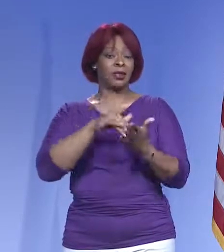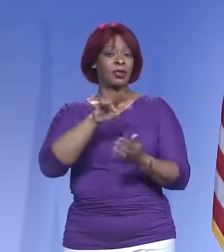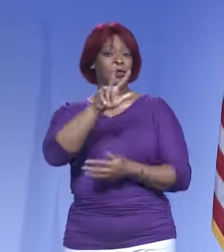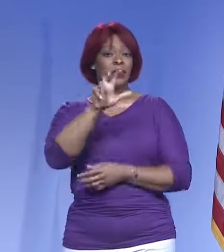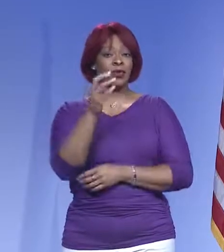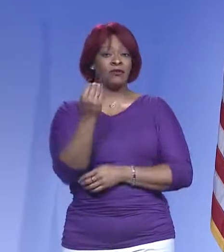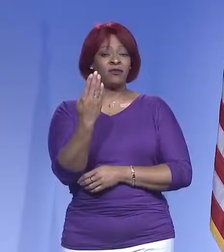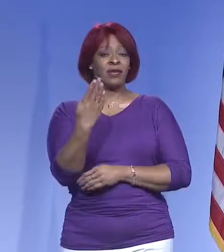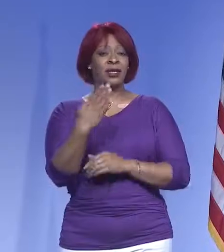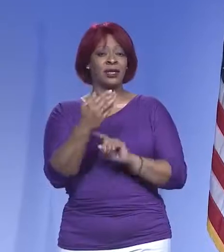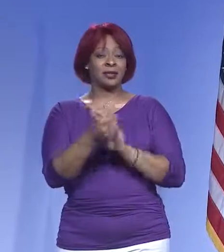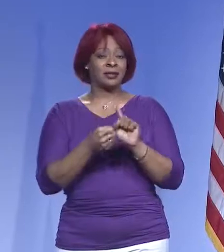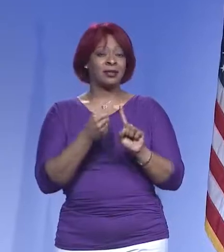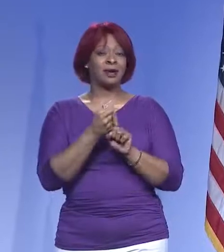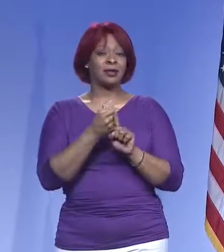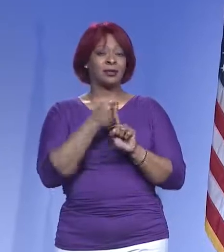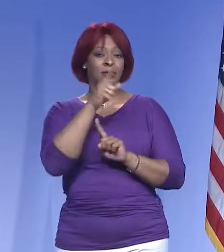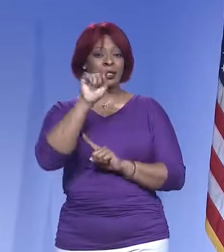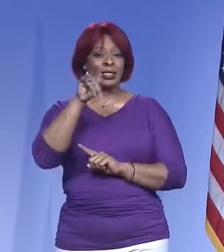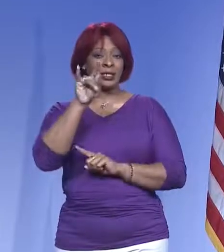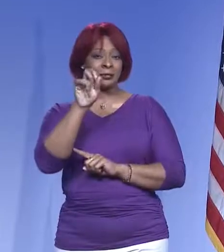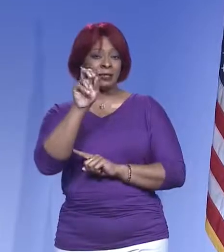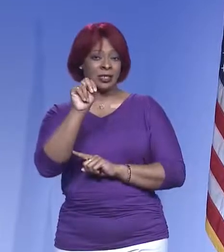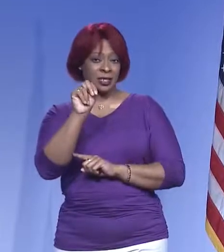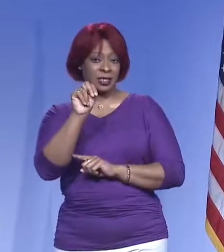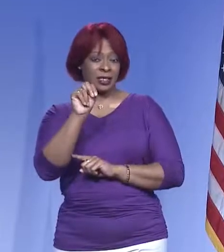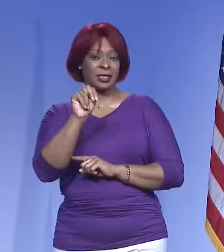7,314 people have been diagnosed in Tipton County so far.